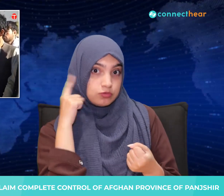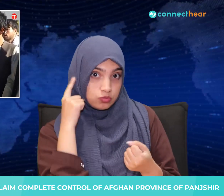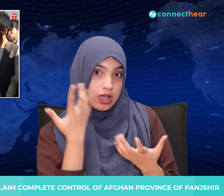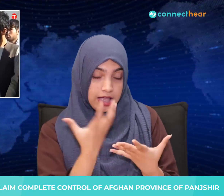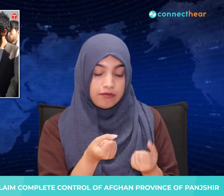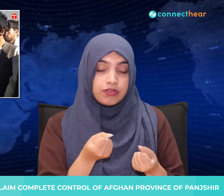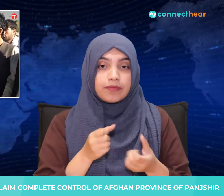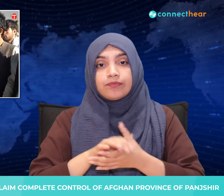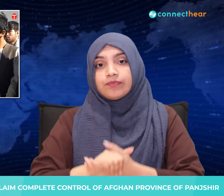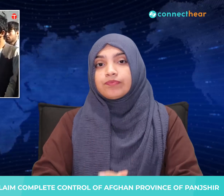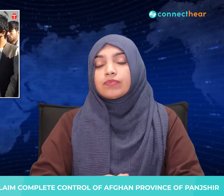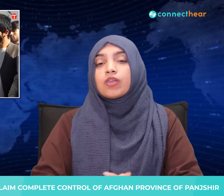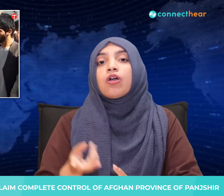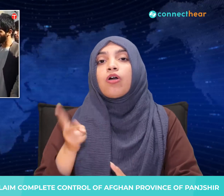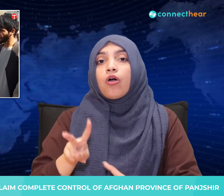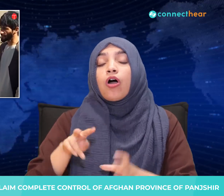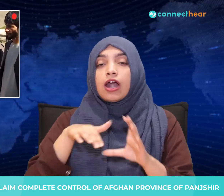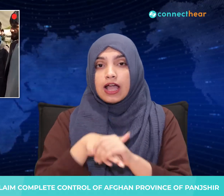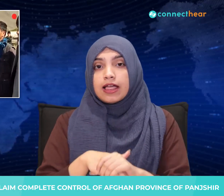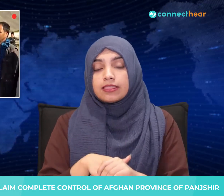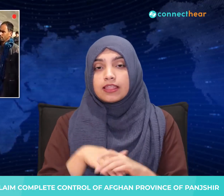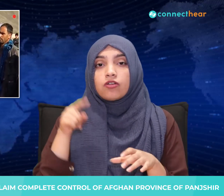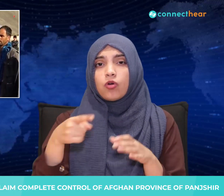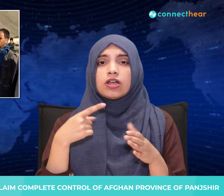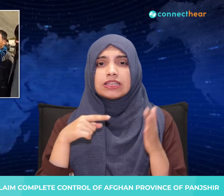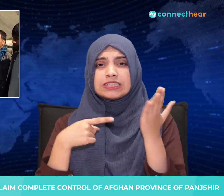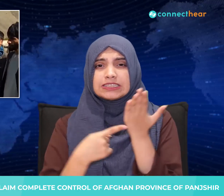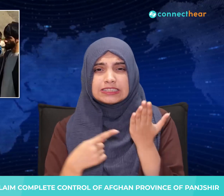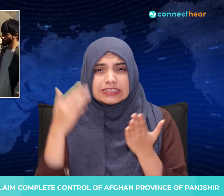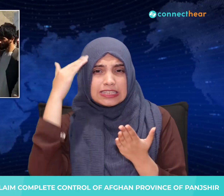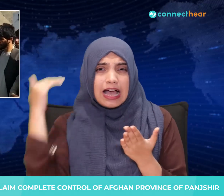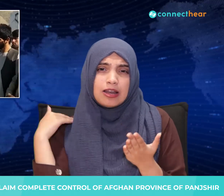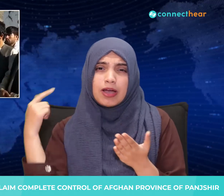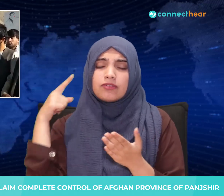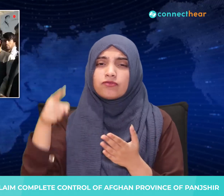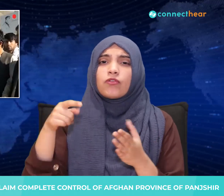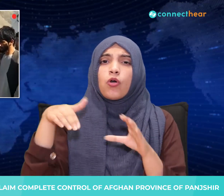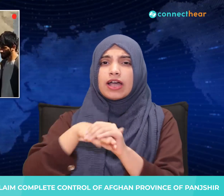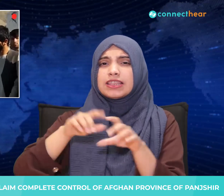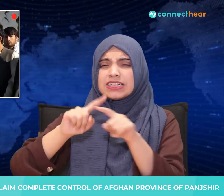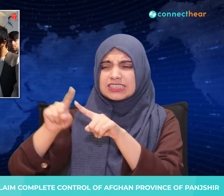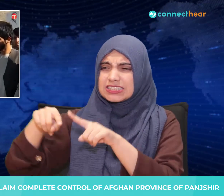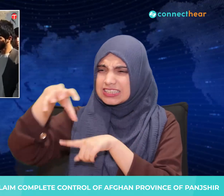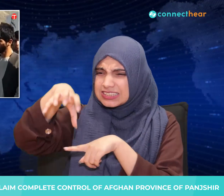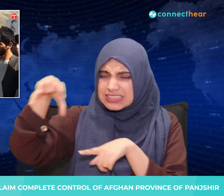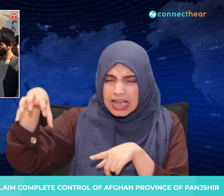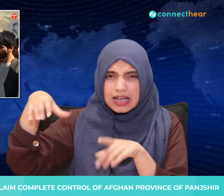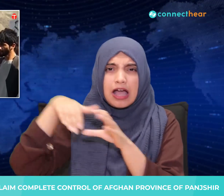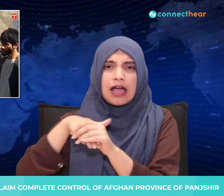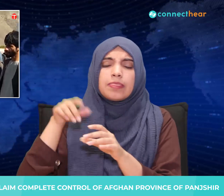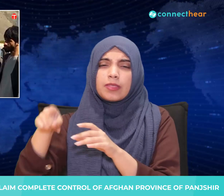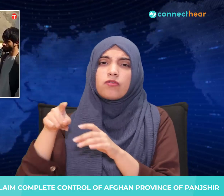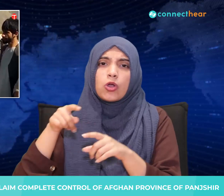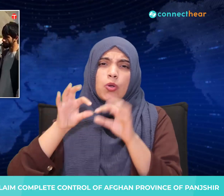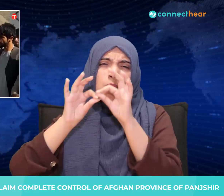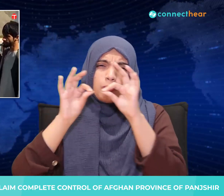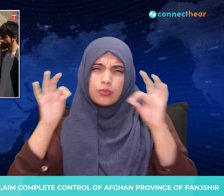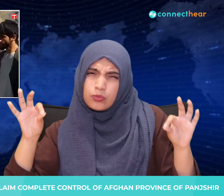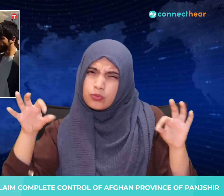According to reports, Taliban fighters could not win complete victory in Panjshir, hence, the Badri Bridge was called